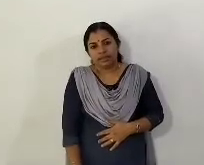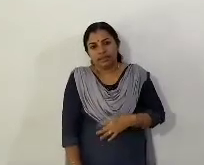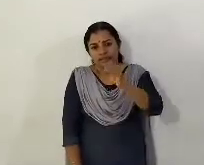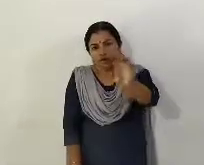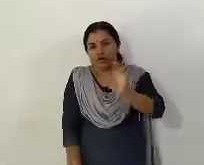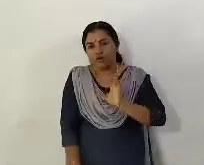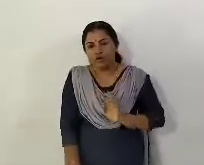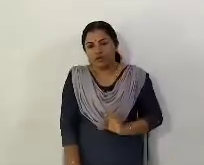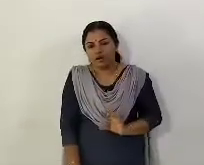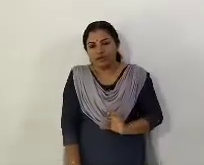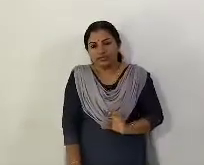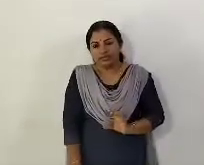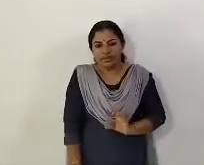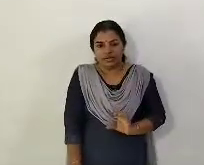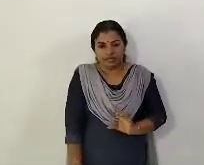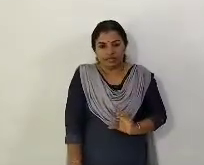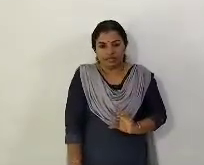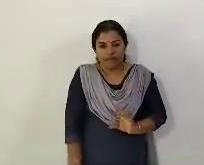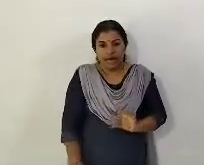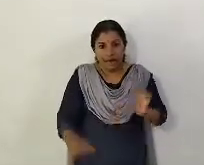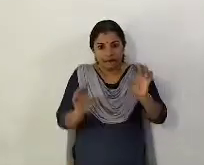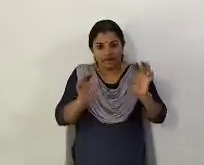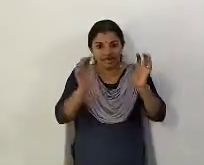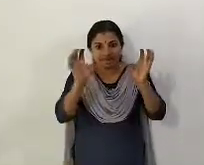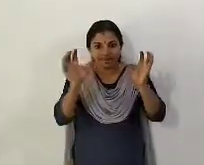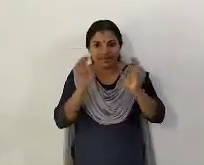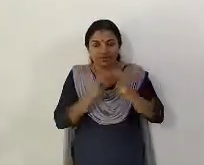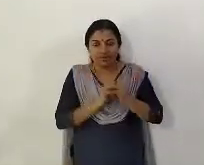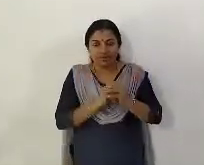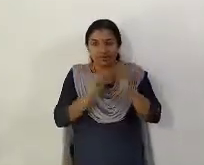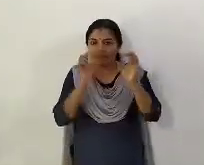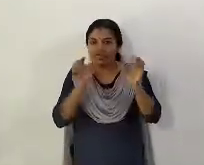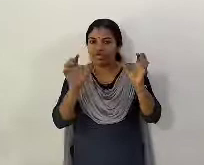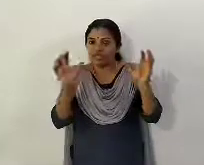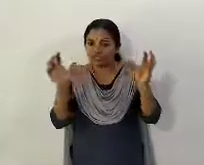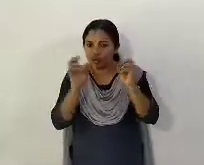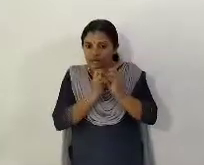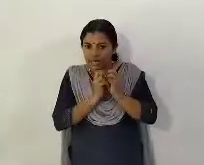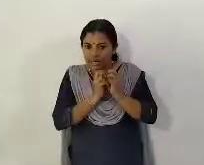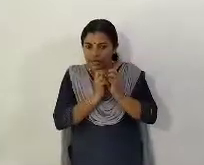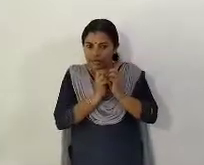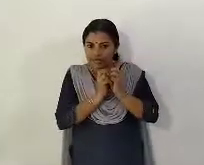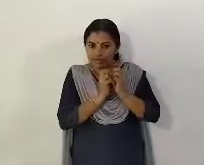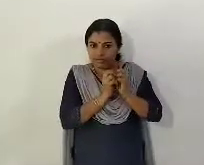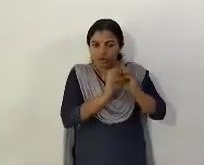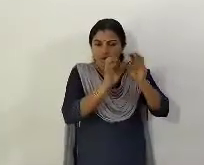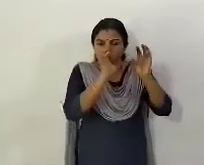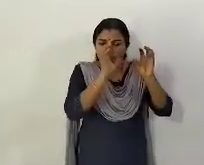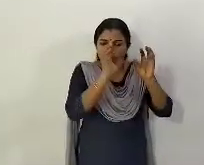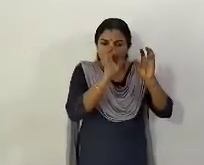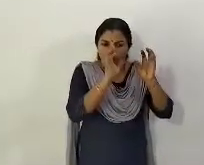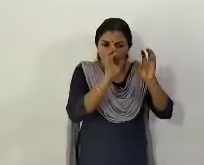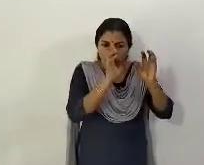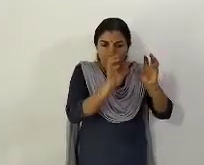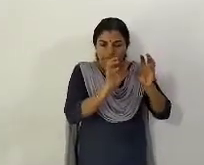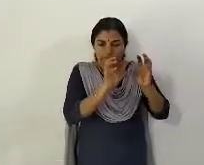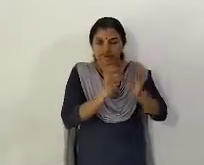Then find out what are the changes happening there when we zoom the images. What's the